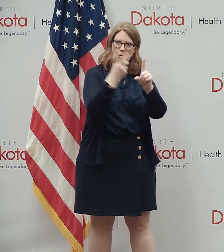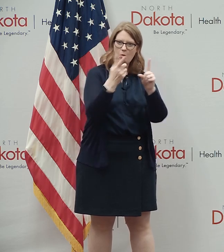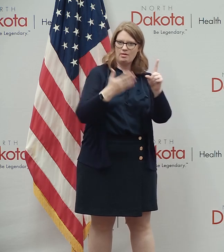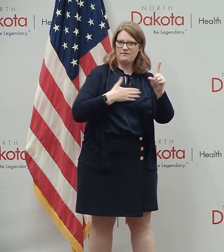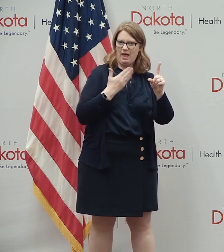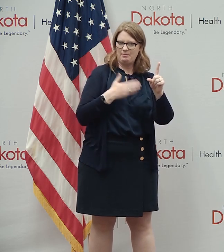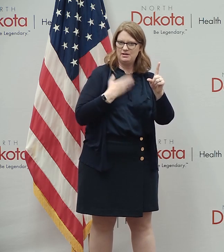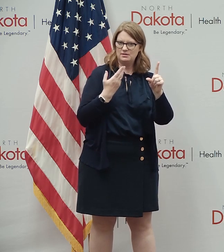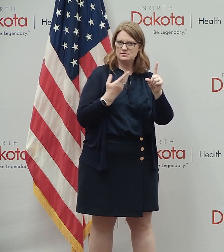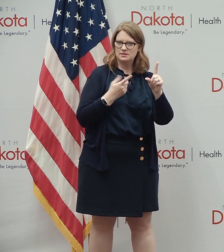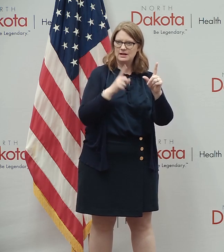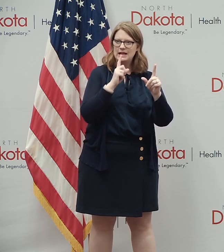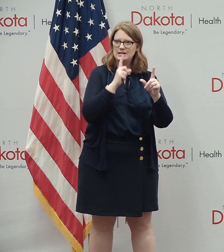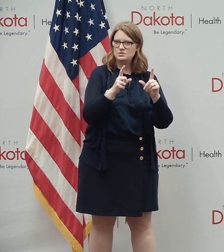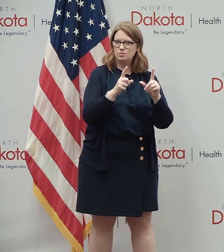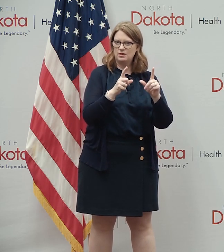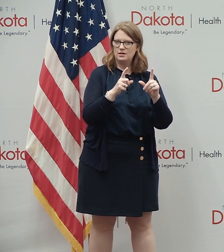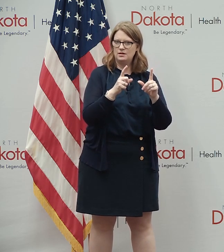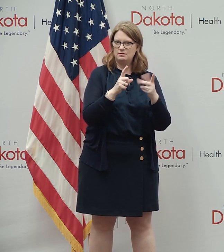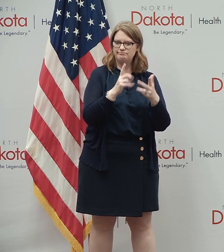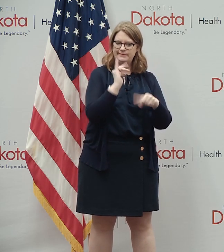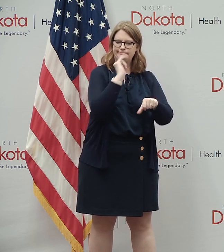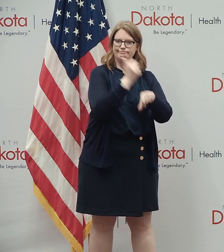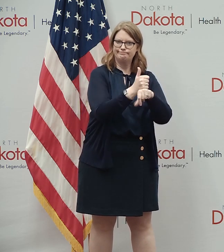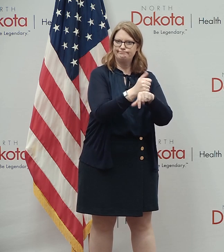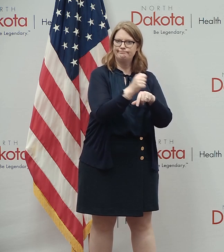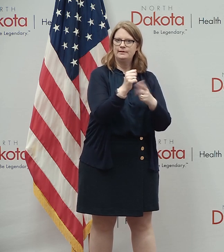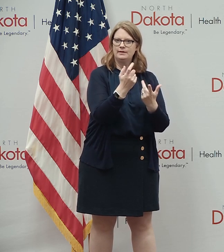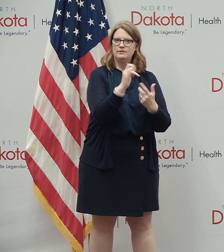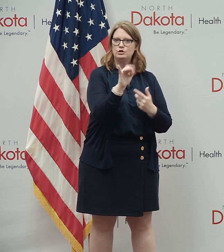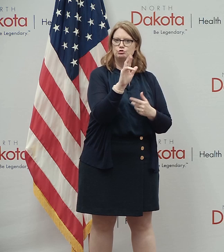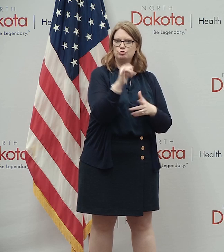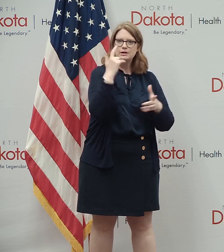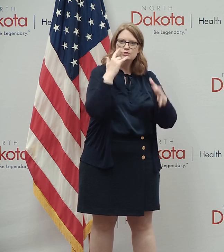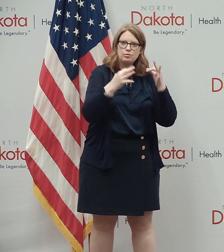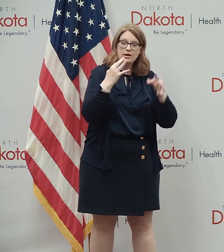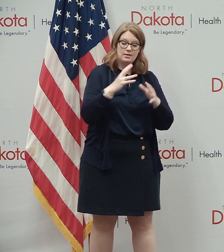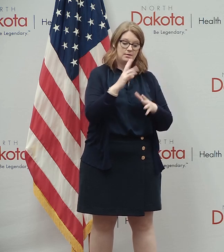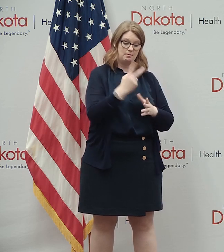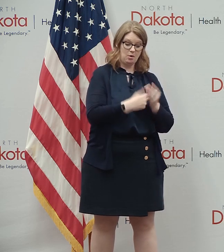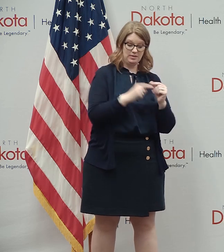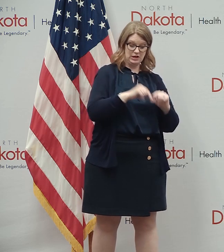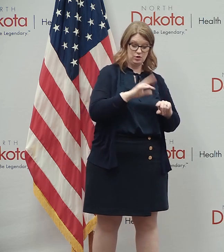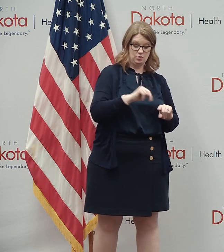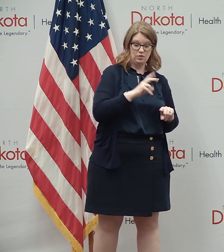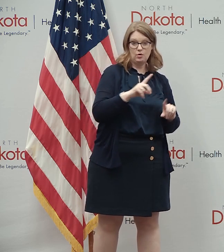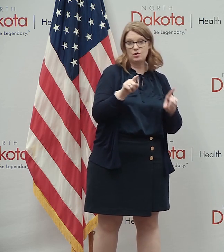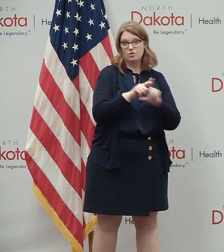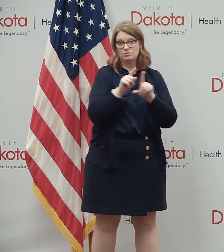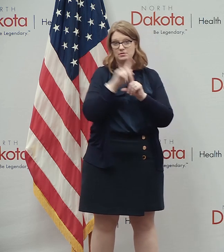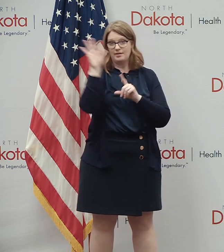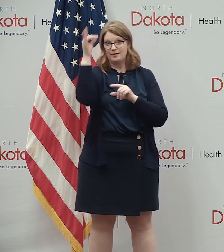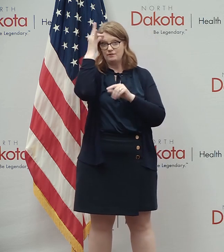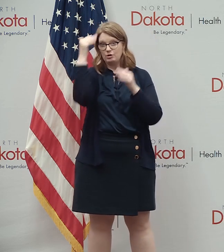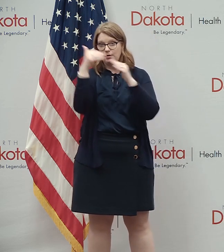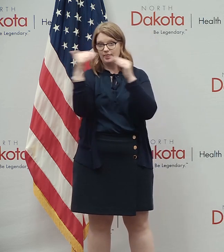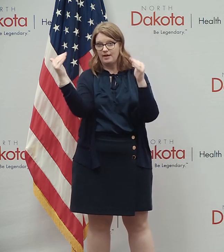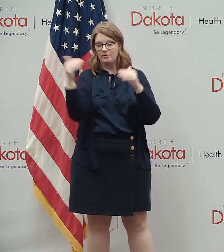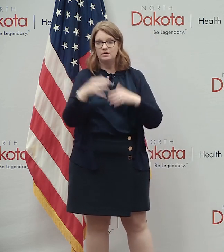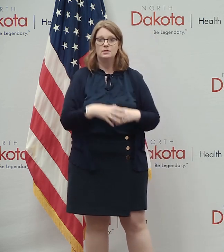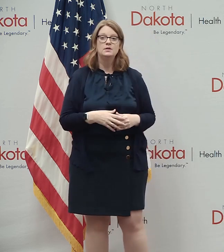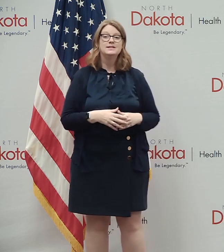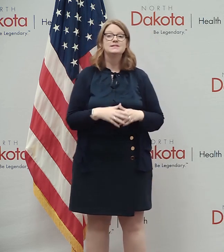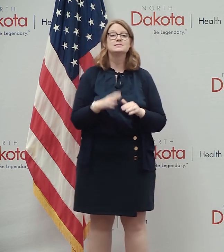the foundation of our jury trial process, both in North Dakota and federally. So what I want to do is